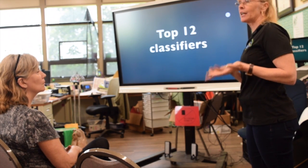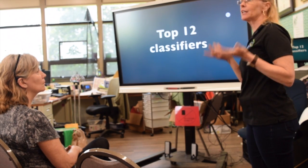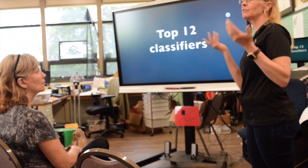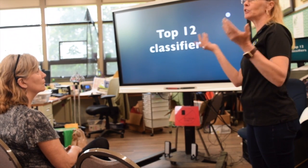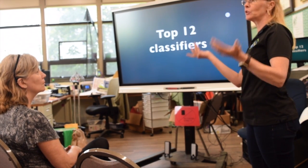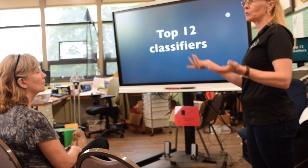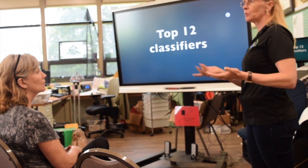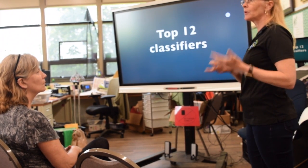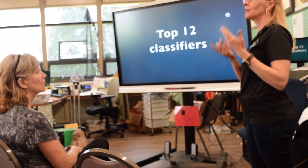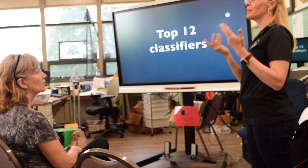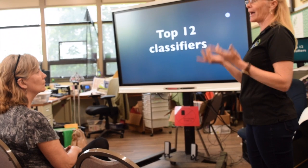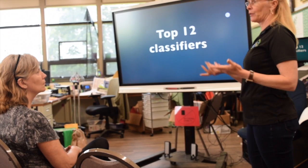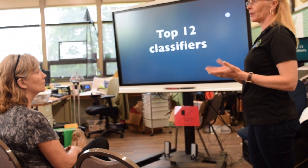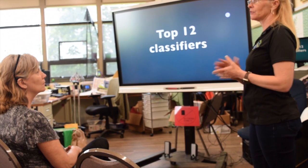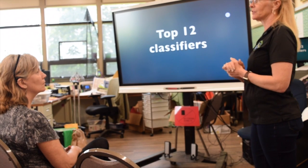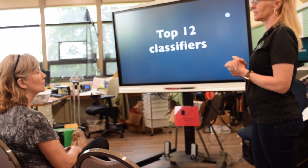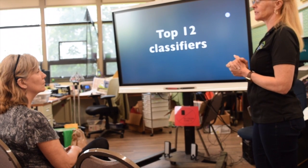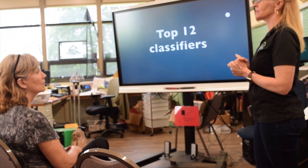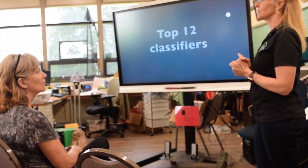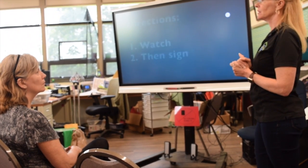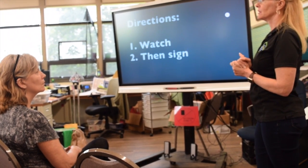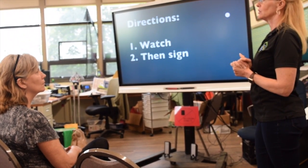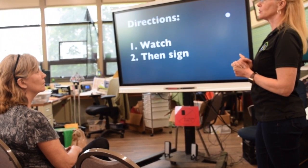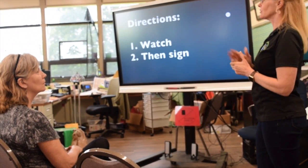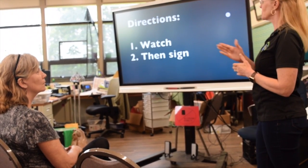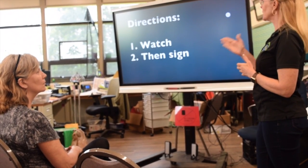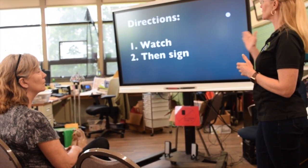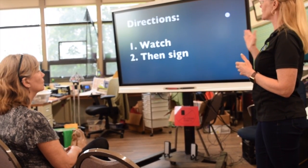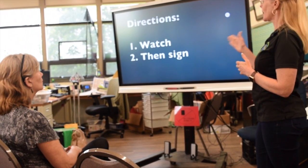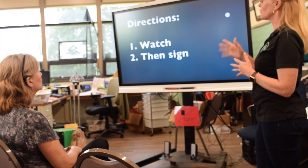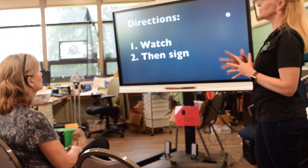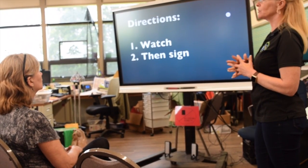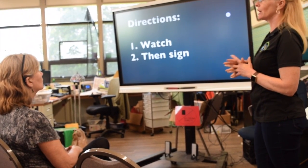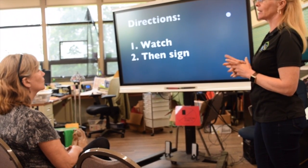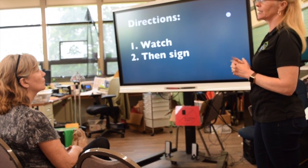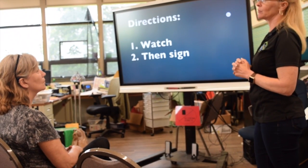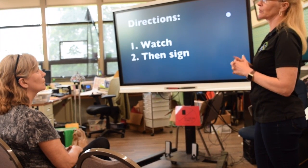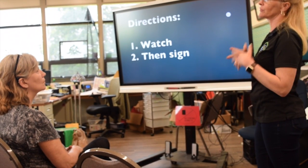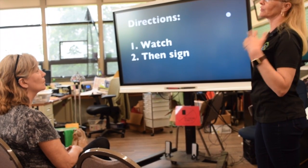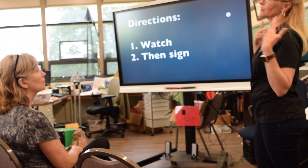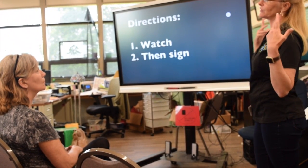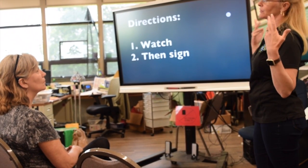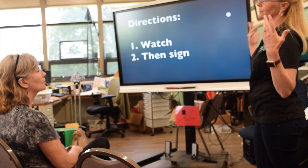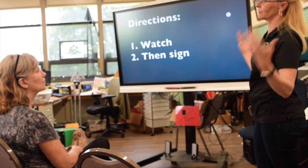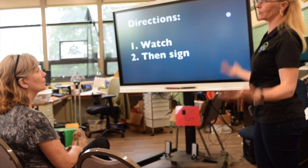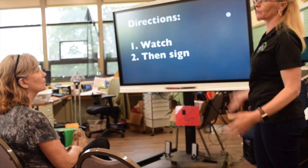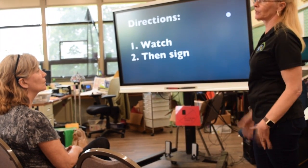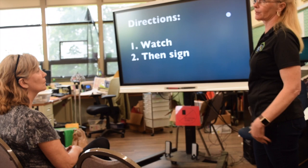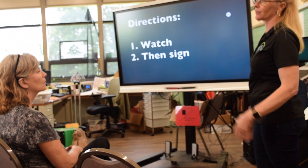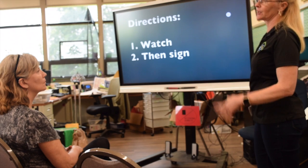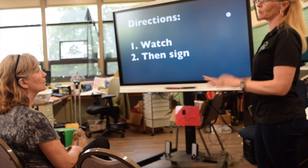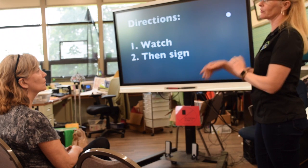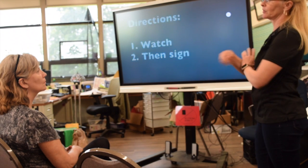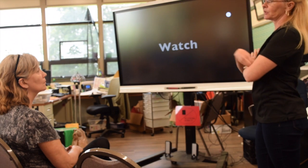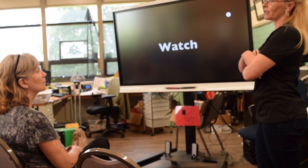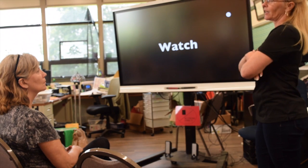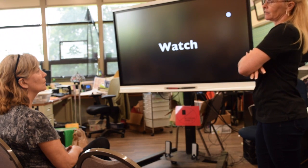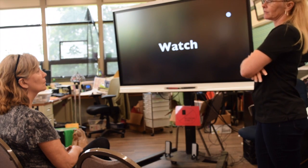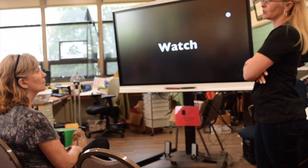of giving you the background for this. So from here on out, we do not keep referring, we're not going to keep referring to that. Just